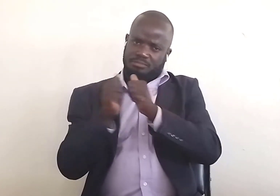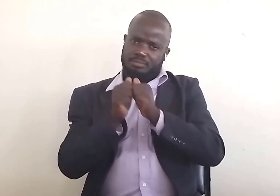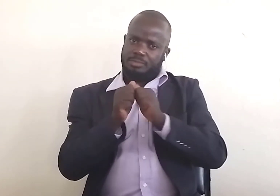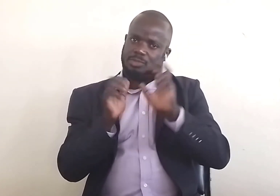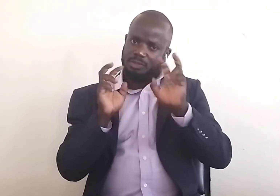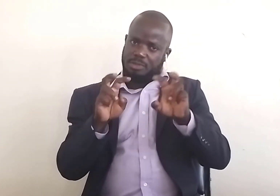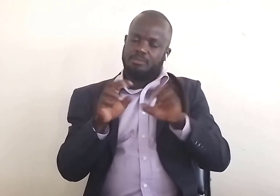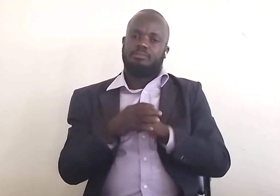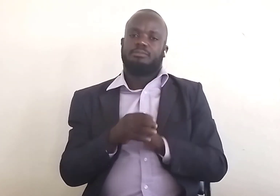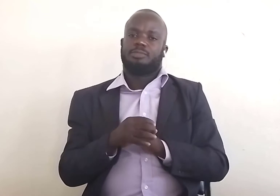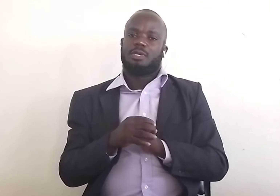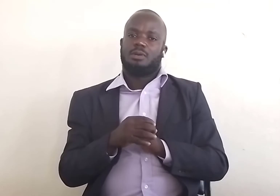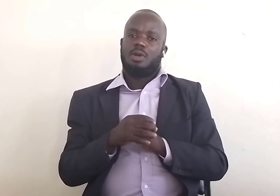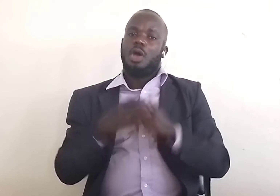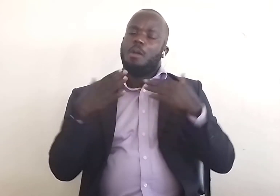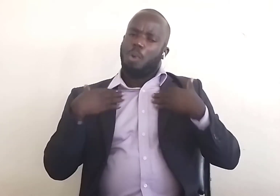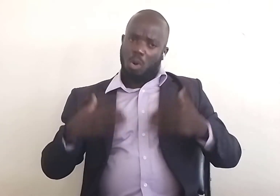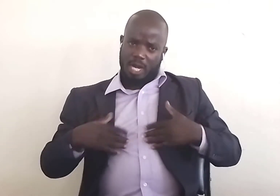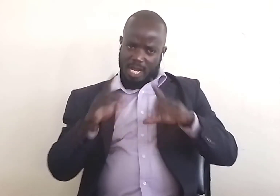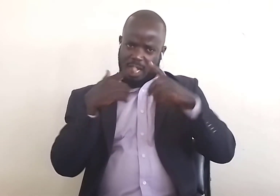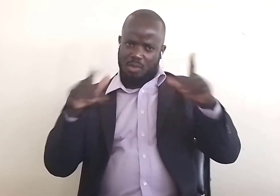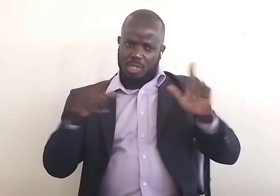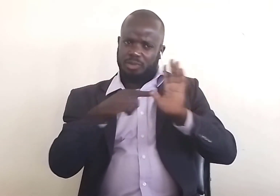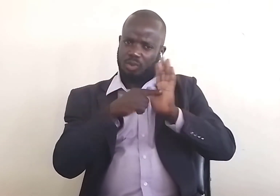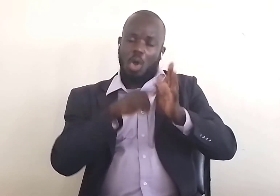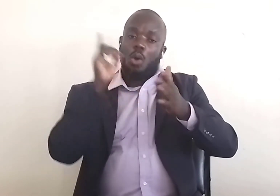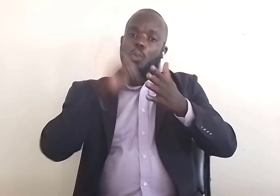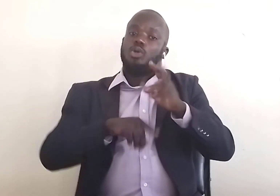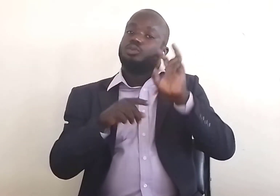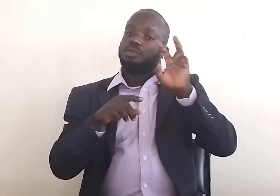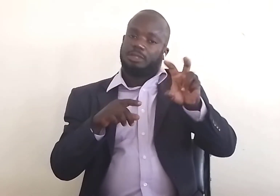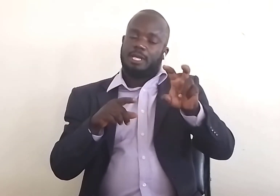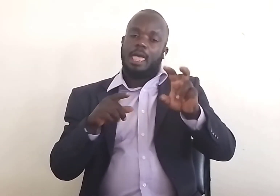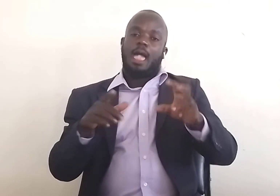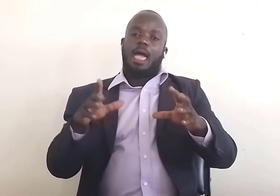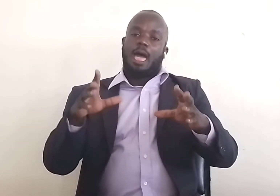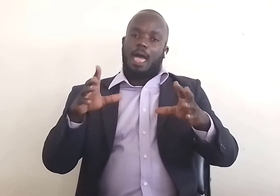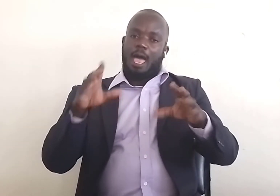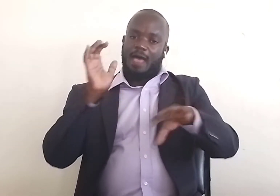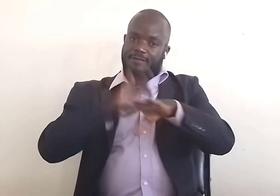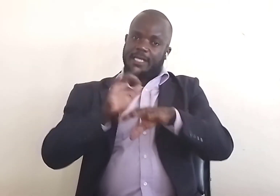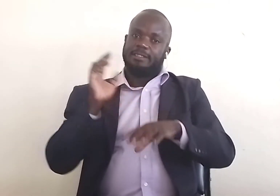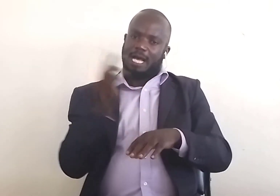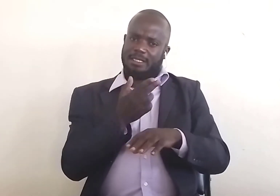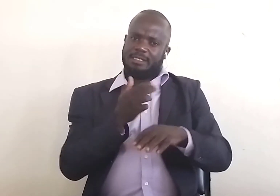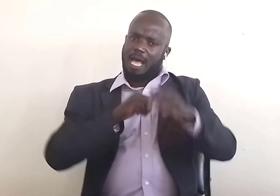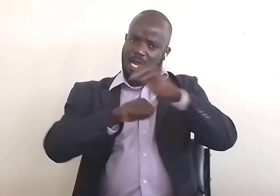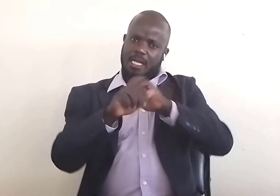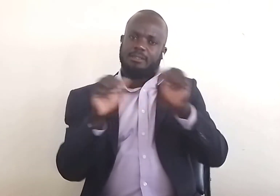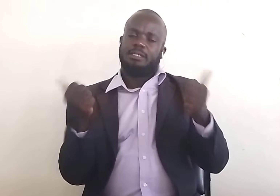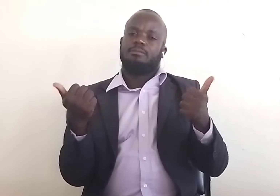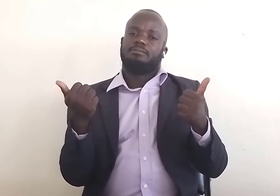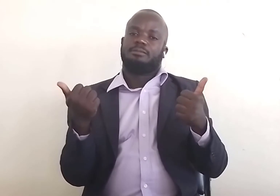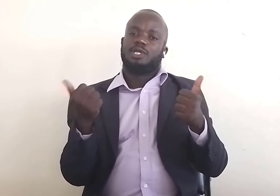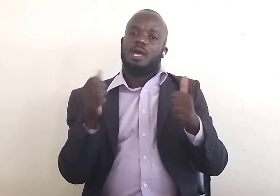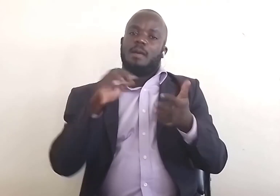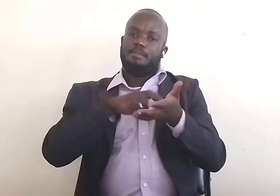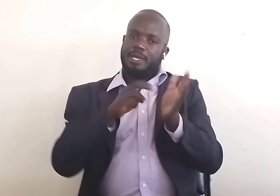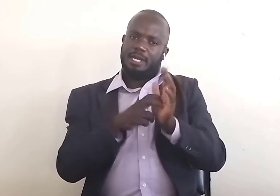of body language is that what we see affects us at the subconscious level as well, meaning that we notice things